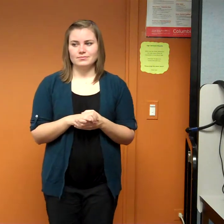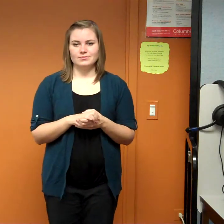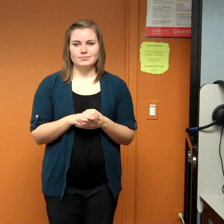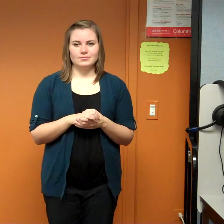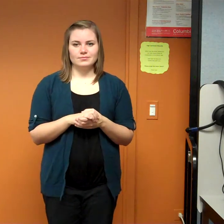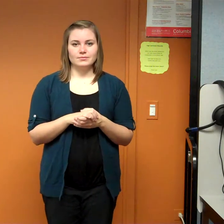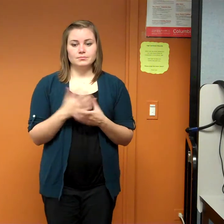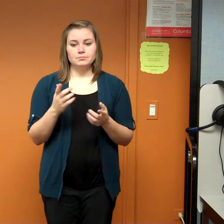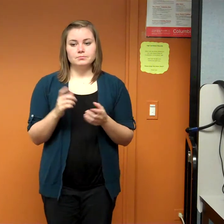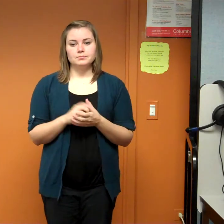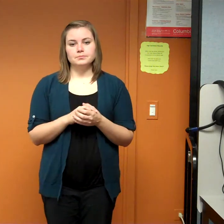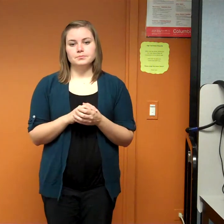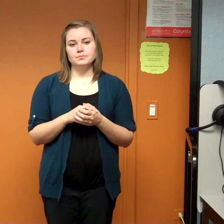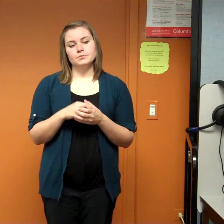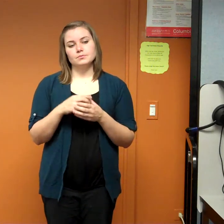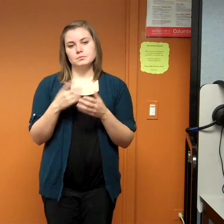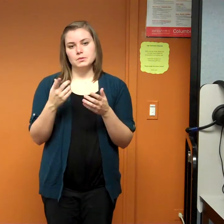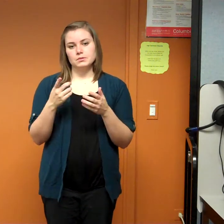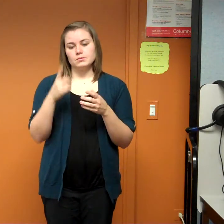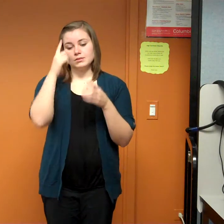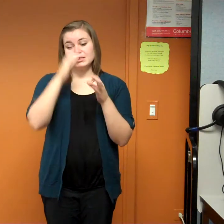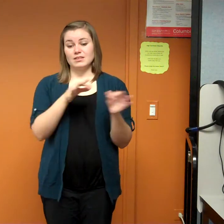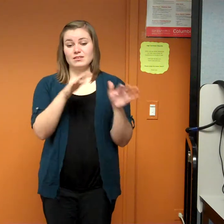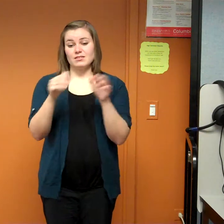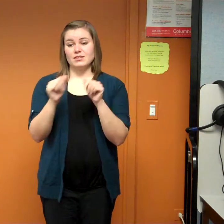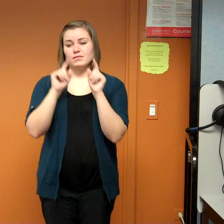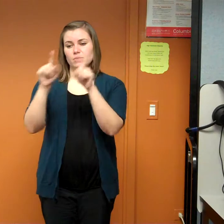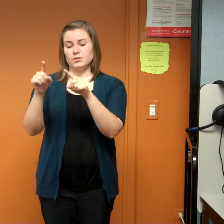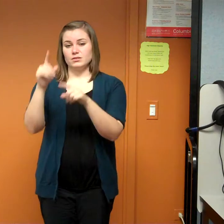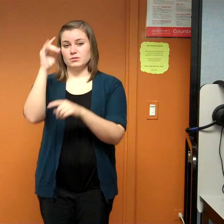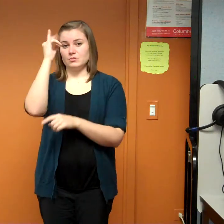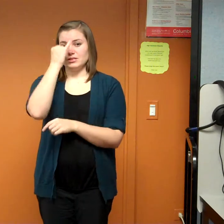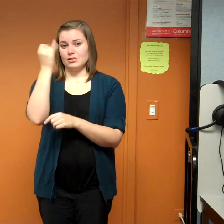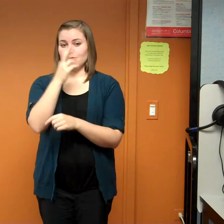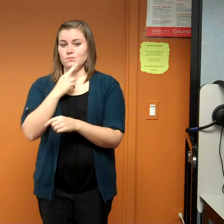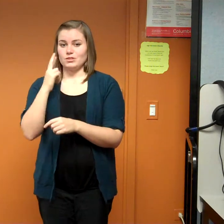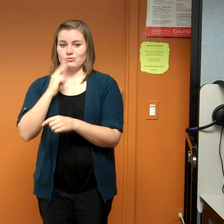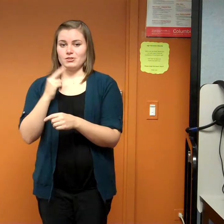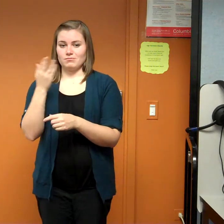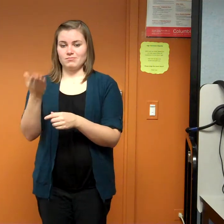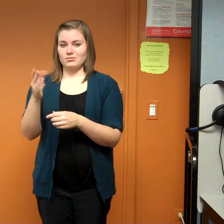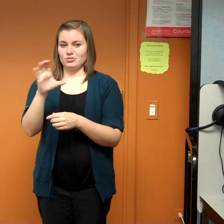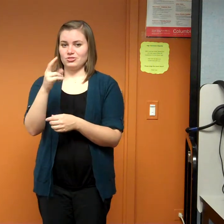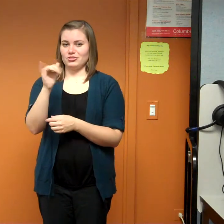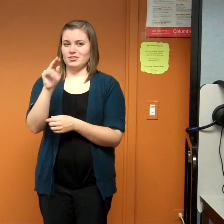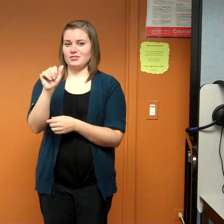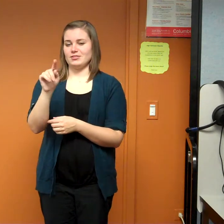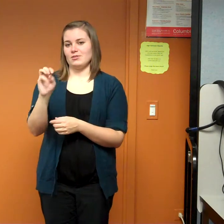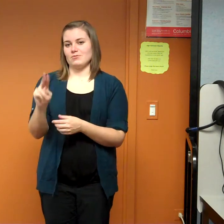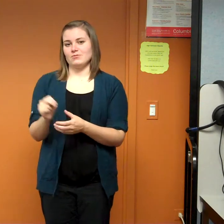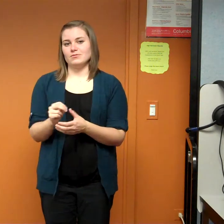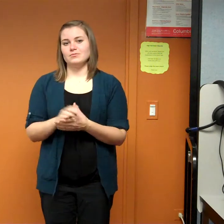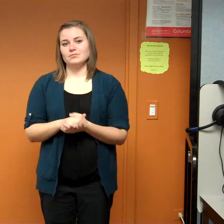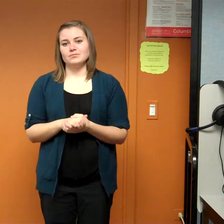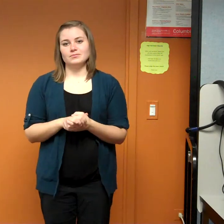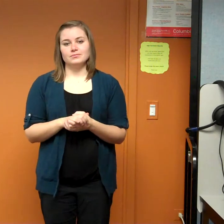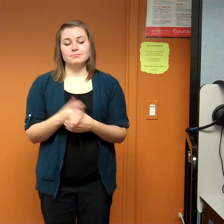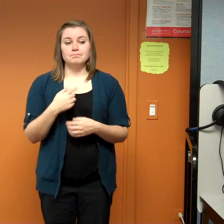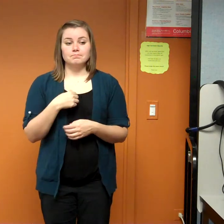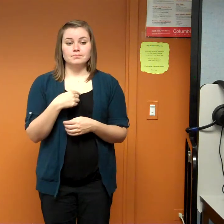restaurant in Chinatown, which was pretty funny. And of course, I was 15, so I was a sophomore in high school,